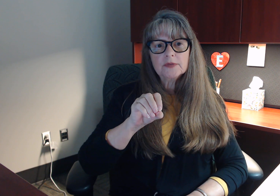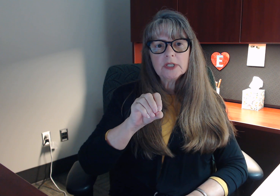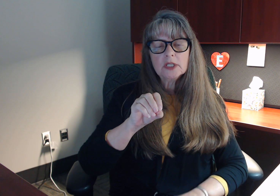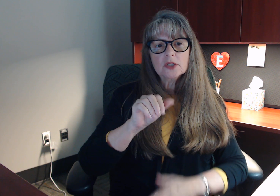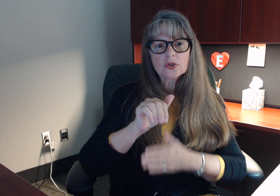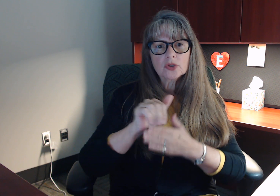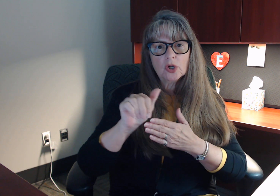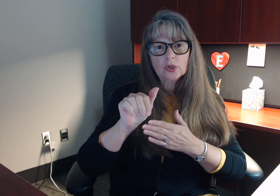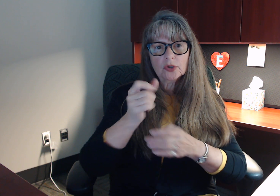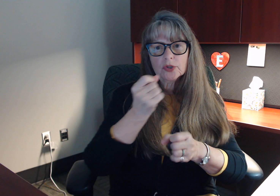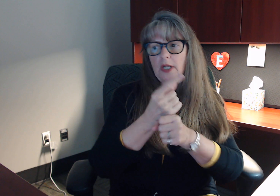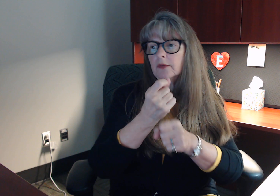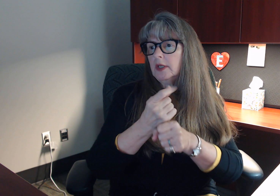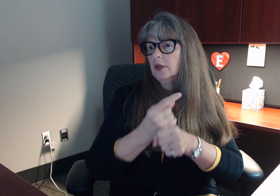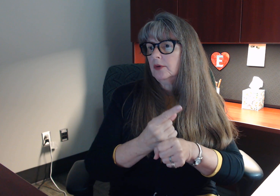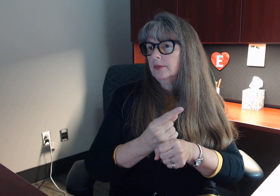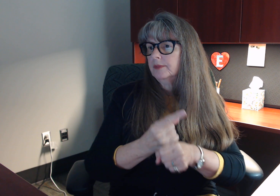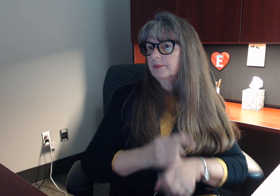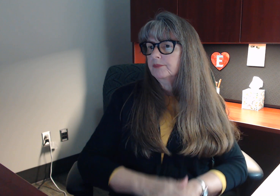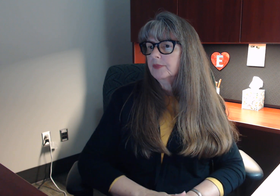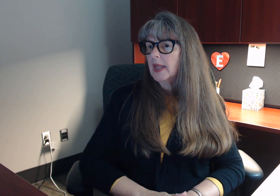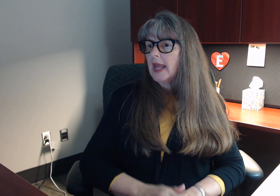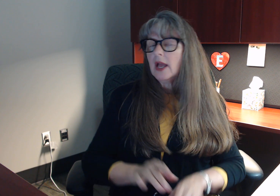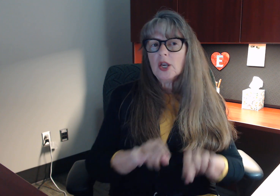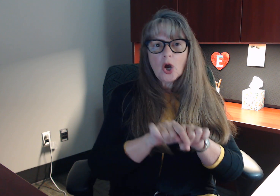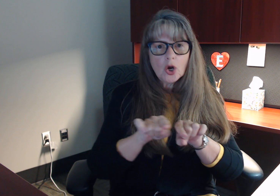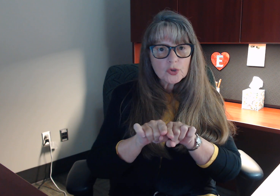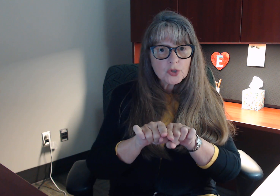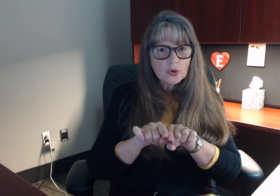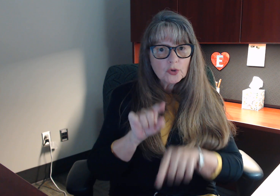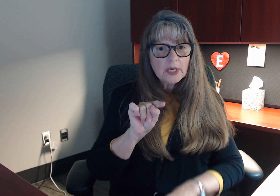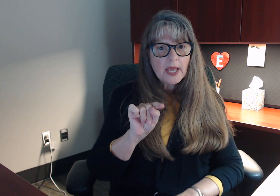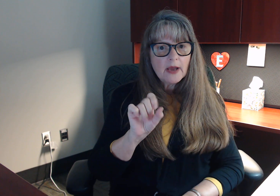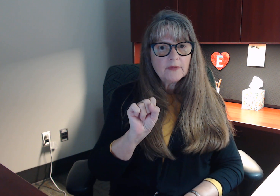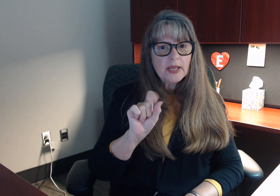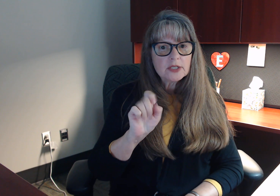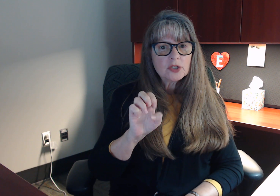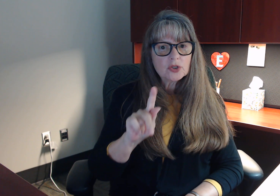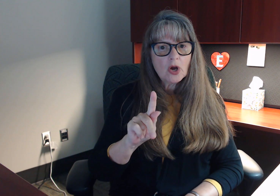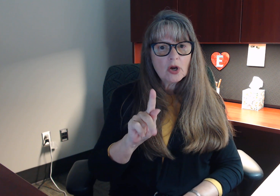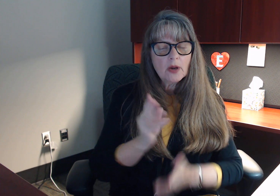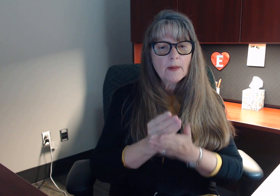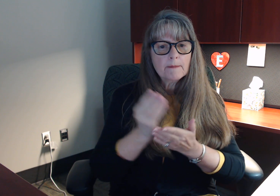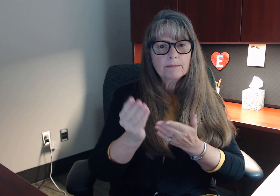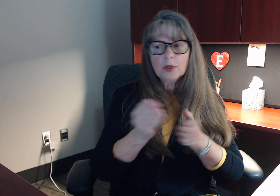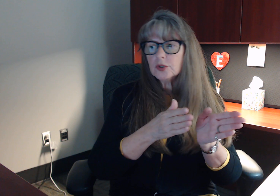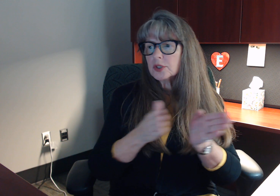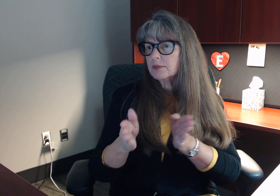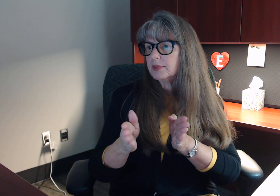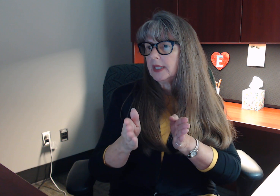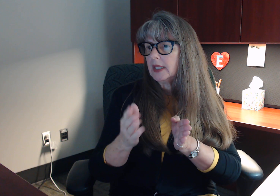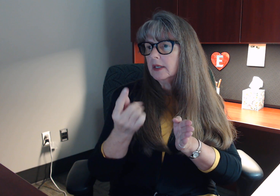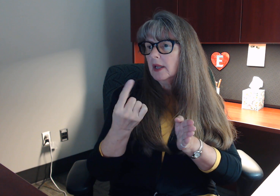$5,250 every year. And also you can have a stock purchase plan for